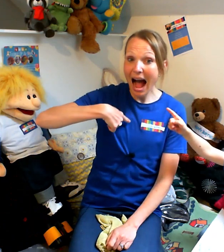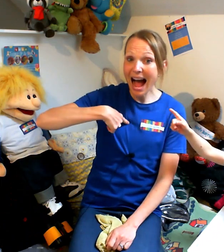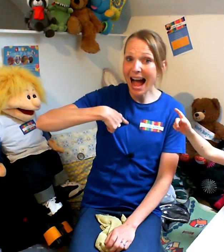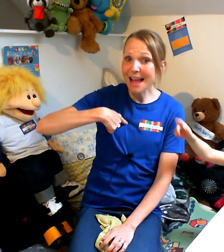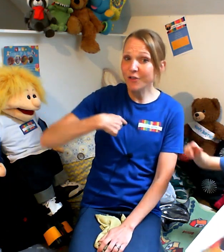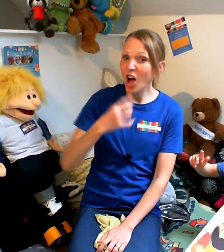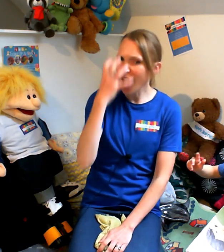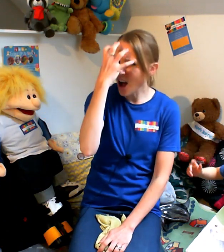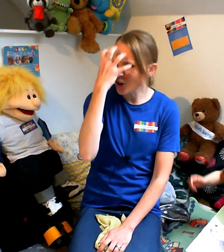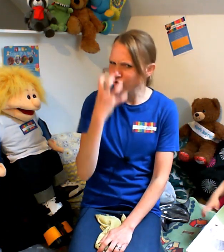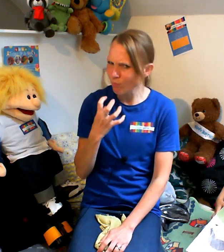I've got